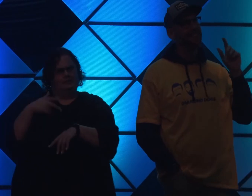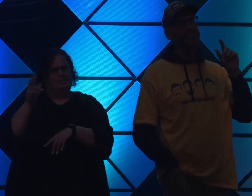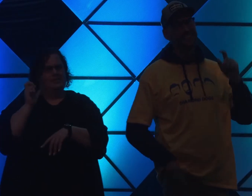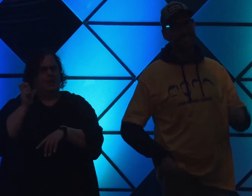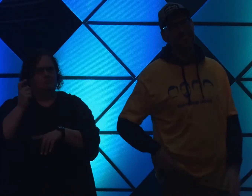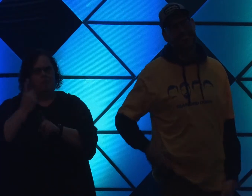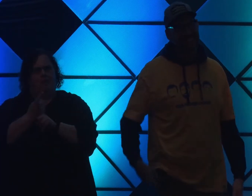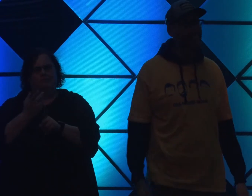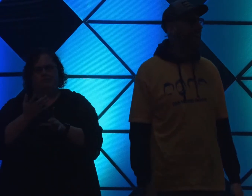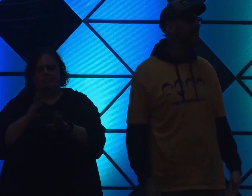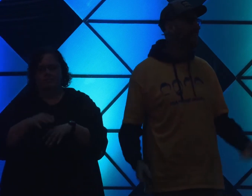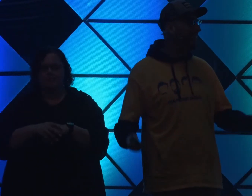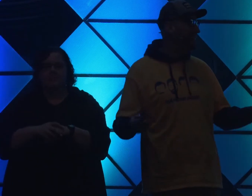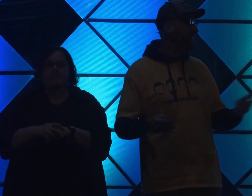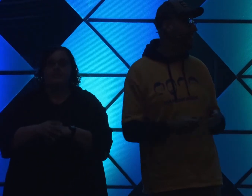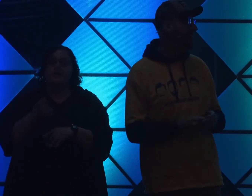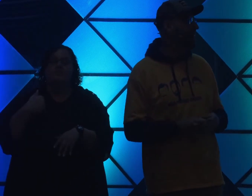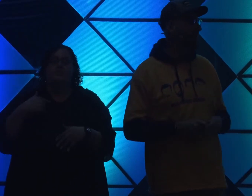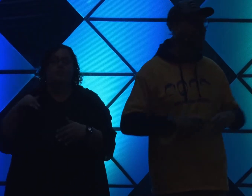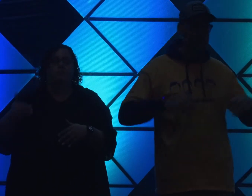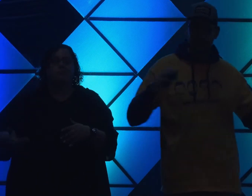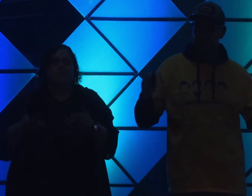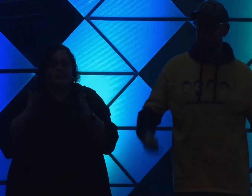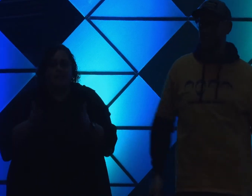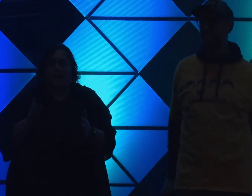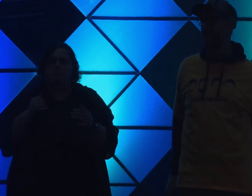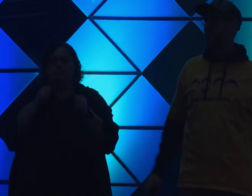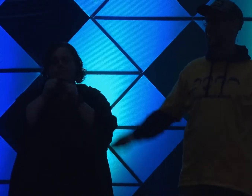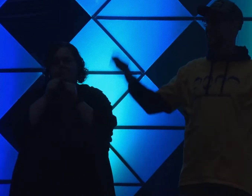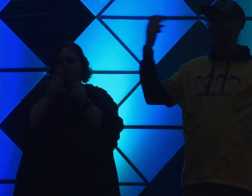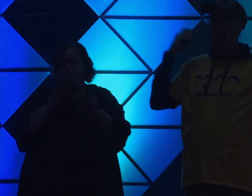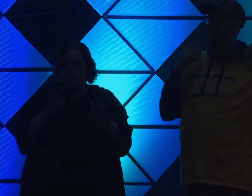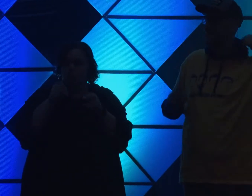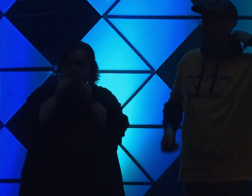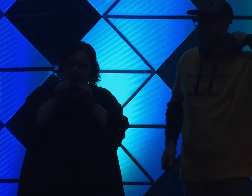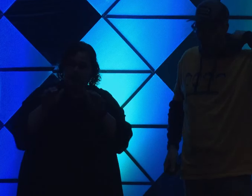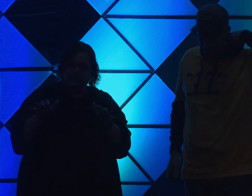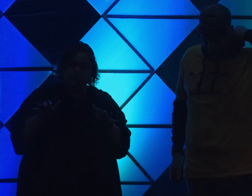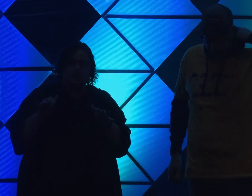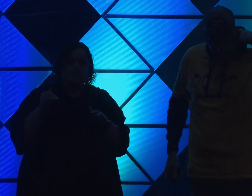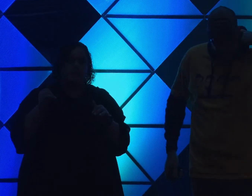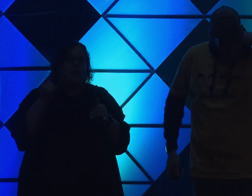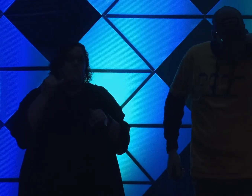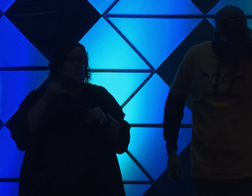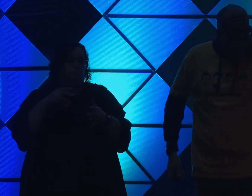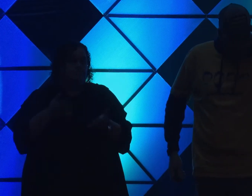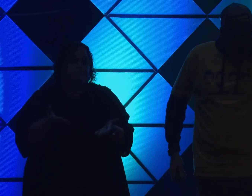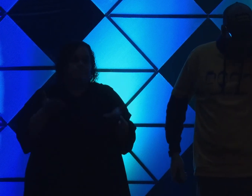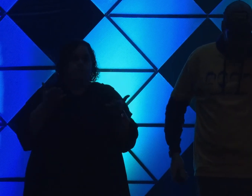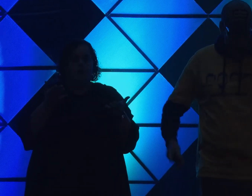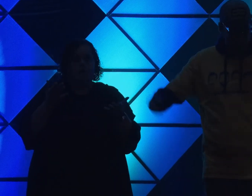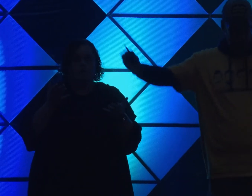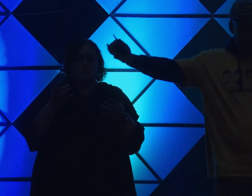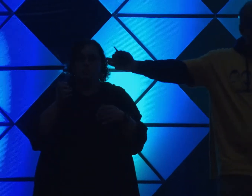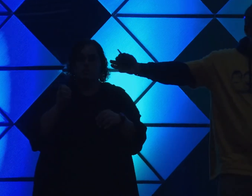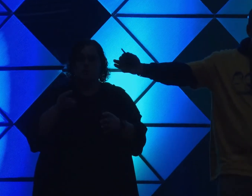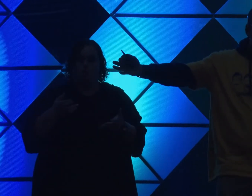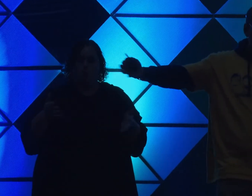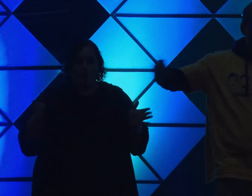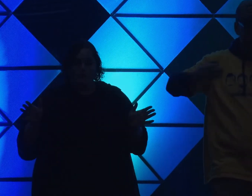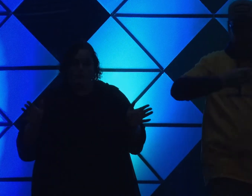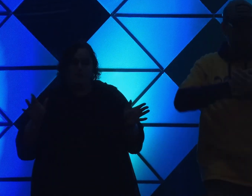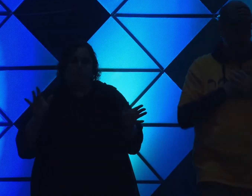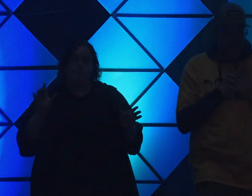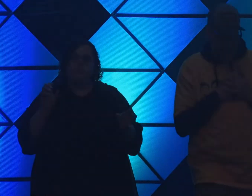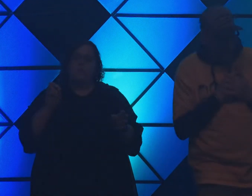like, oh, wait, that's it. All right. So if you're a guest today, we finished with a blessing. You're invited to stand with us if you're able to. And you can open your arms up.